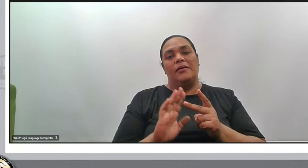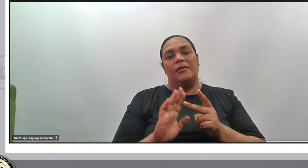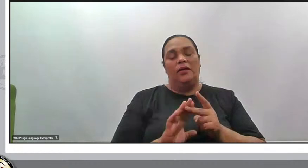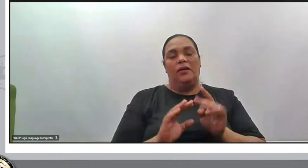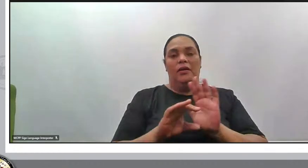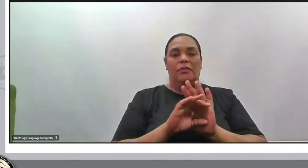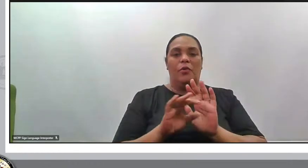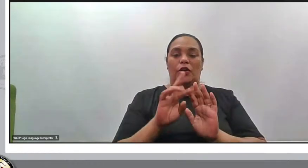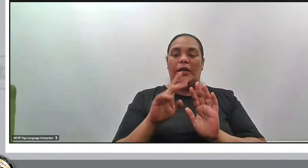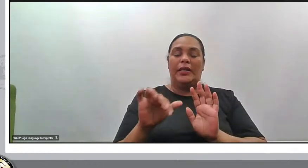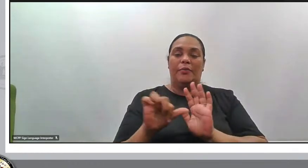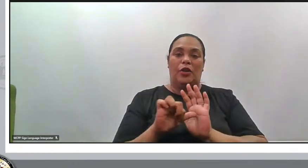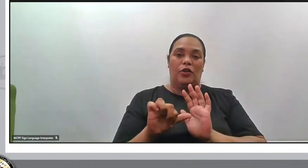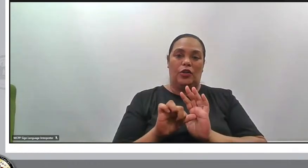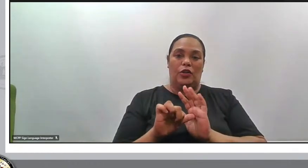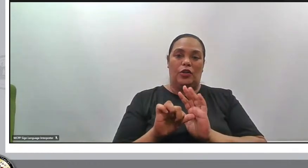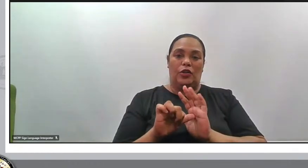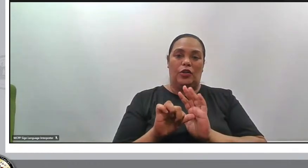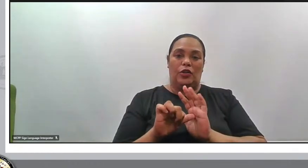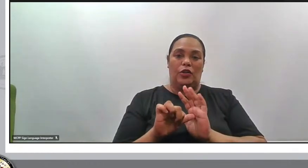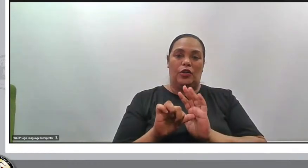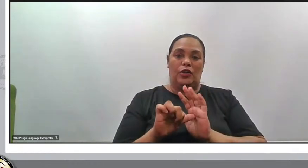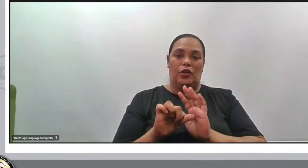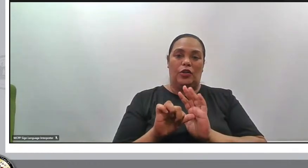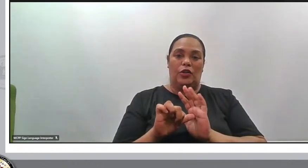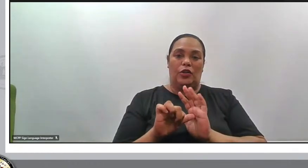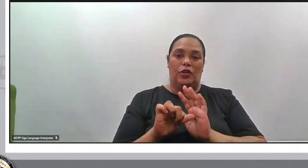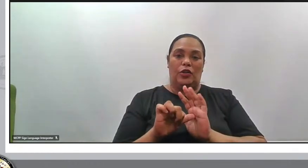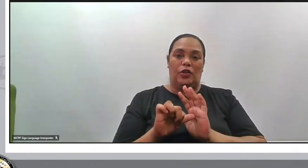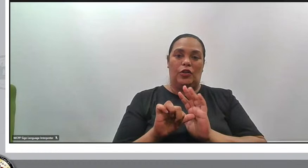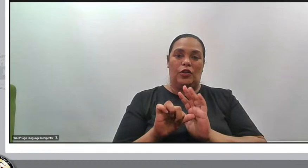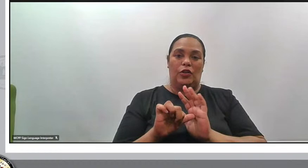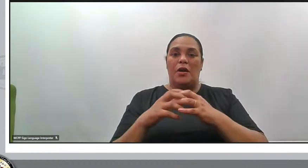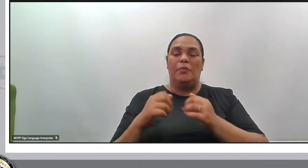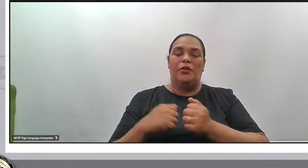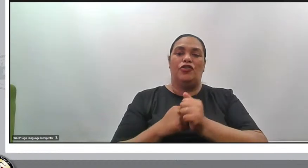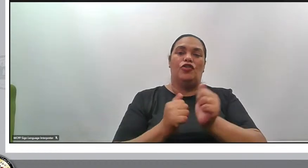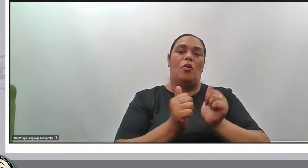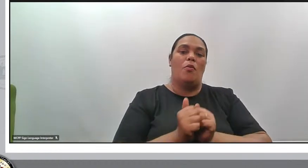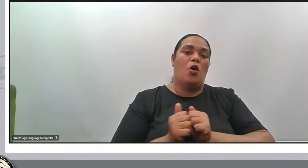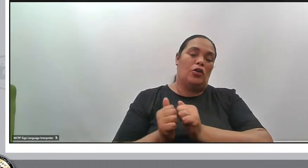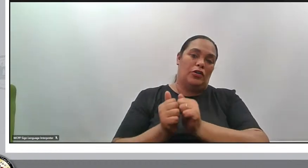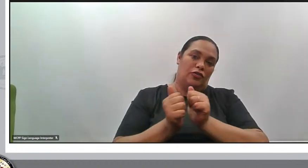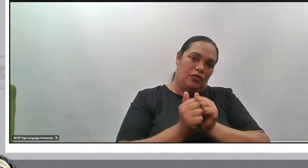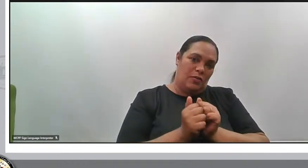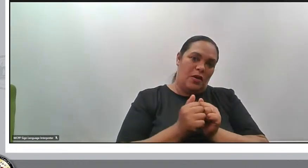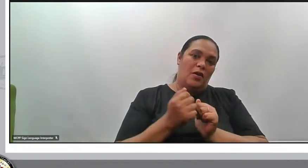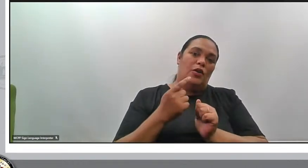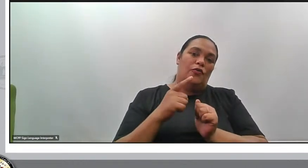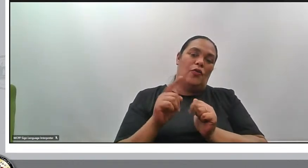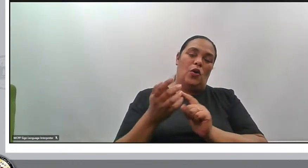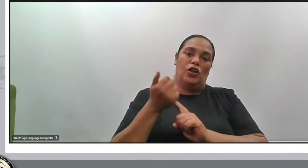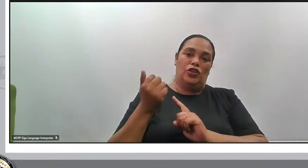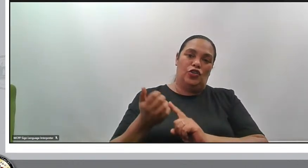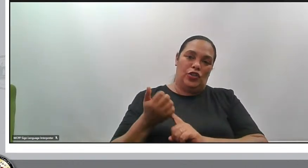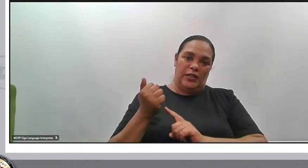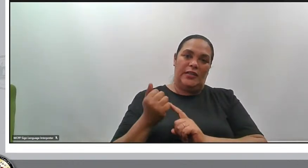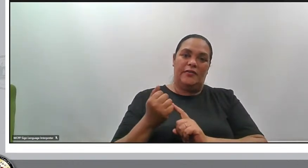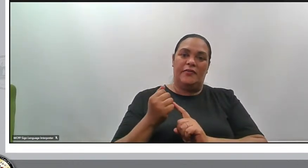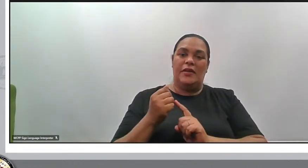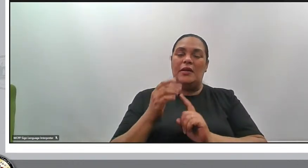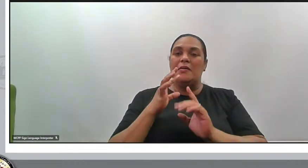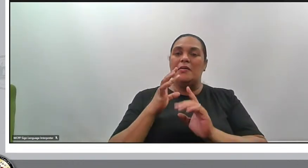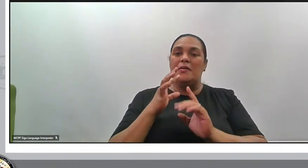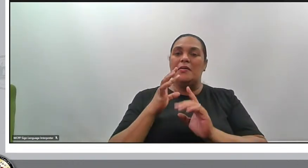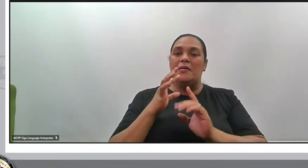paragraph reprioritization, the second line there speaks to establishing strategic partnerships to achieve meaningful